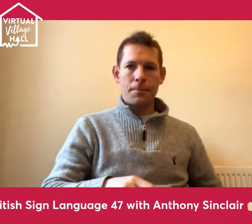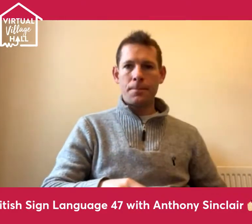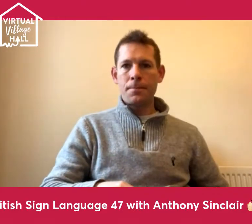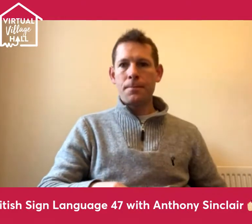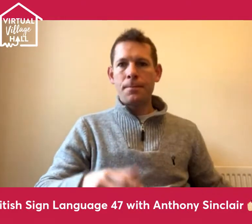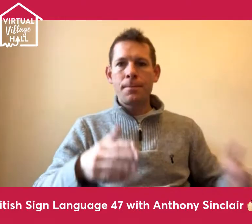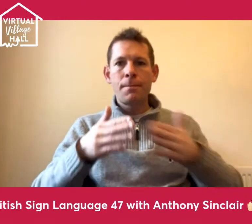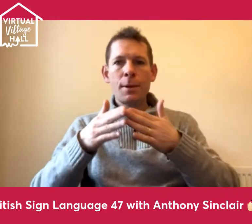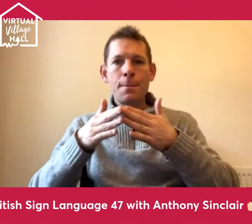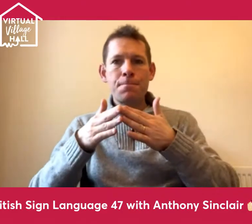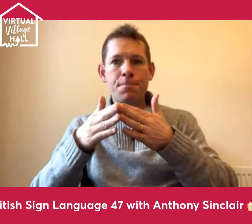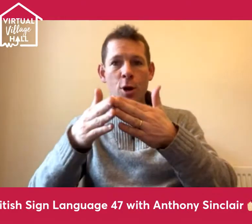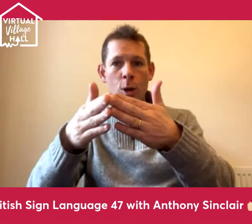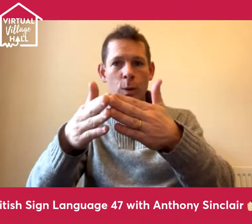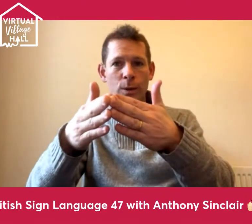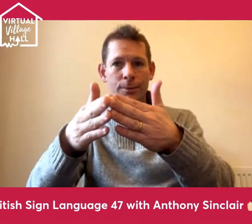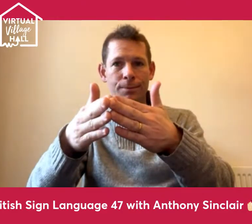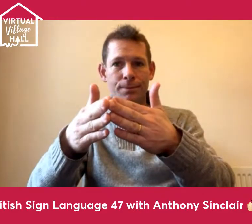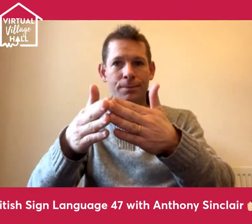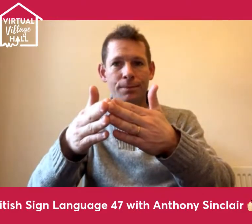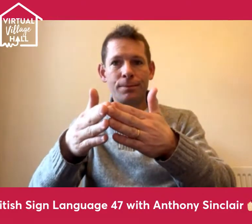And next one is boat.